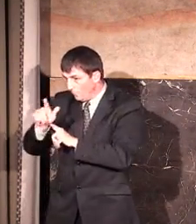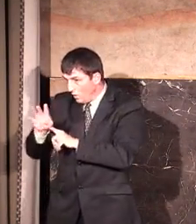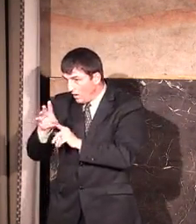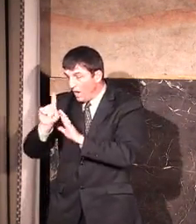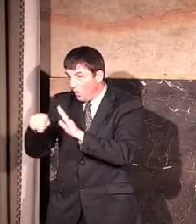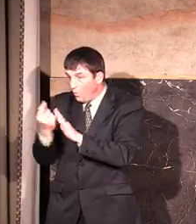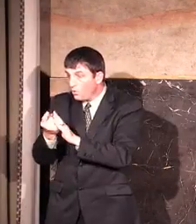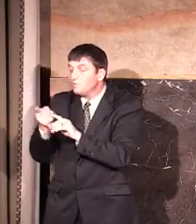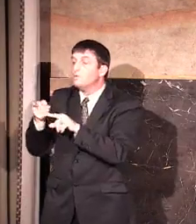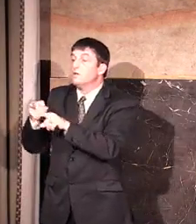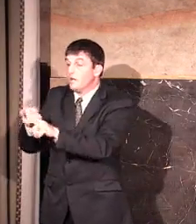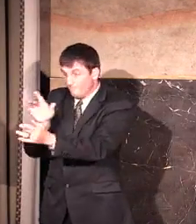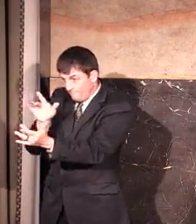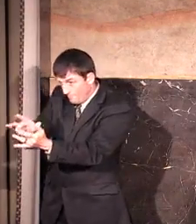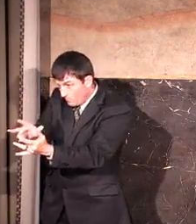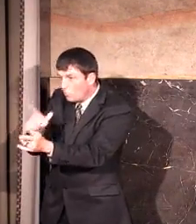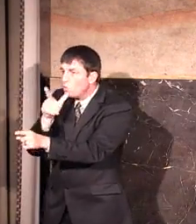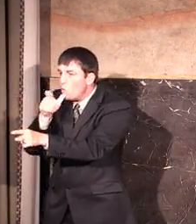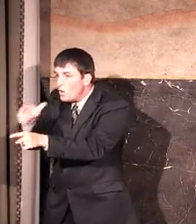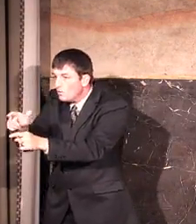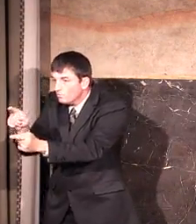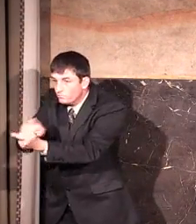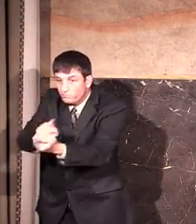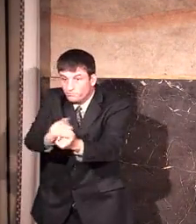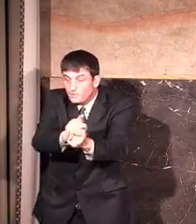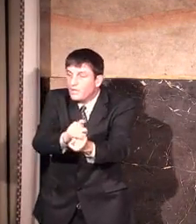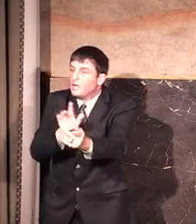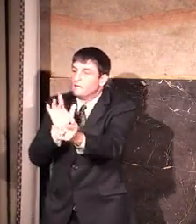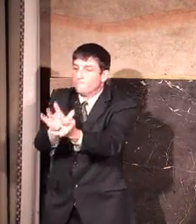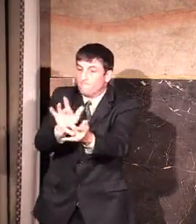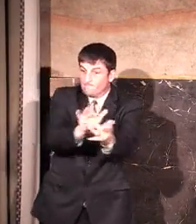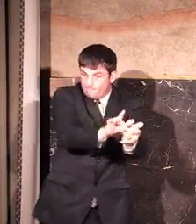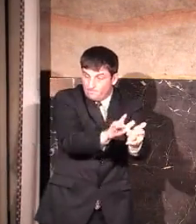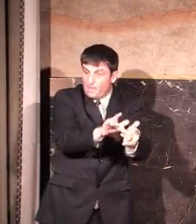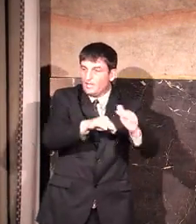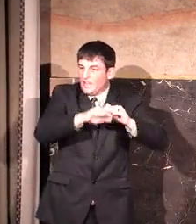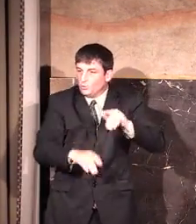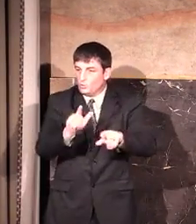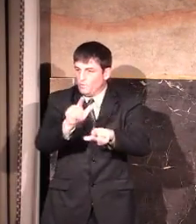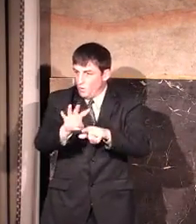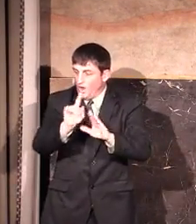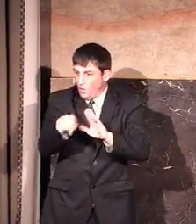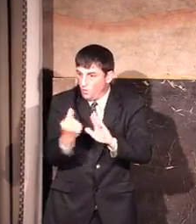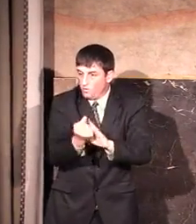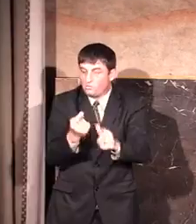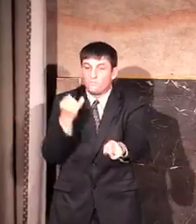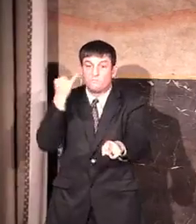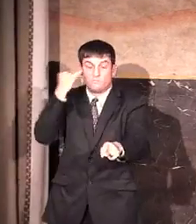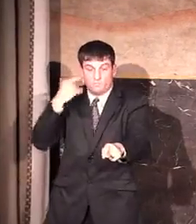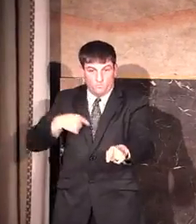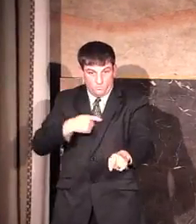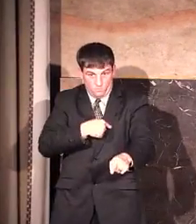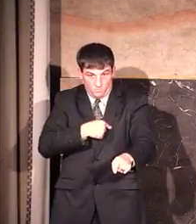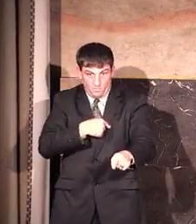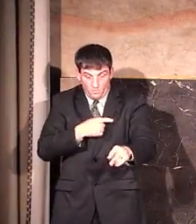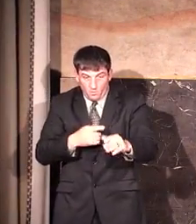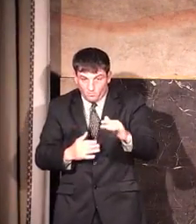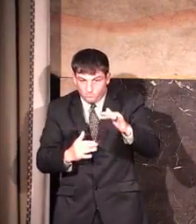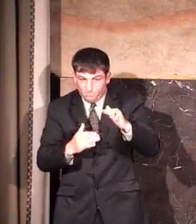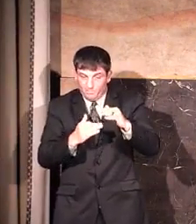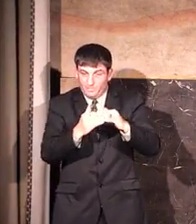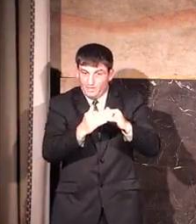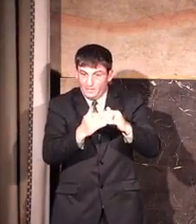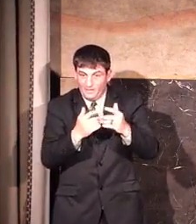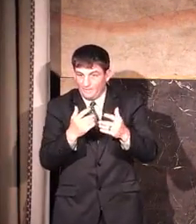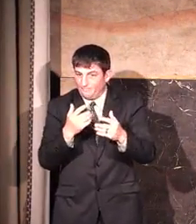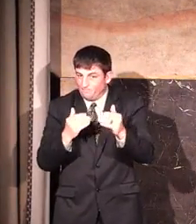within 24 hours of us have been being alerted to their contacts. And as we watch our ability to do that, we'll hire more individuals. I